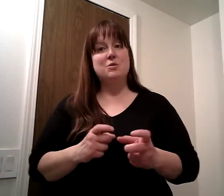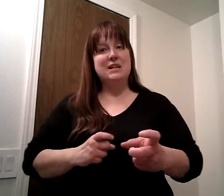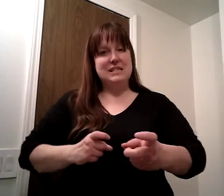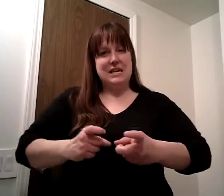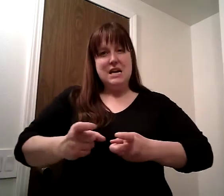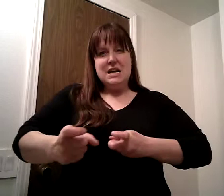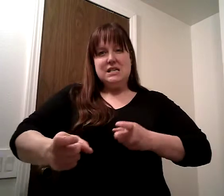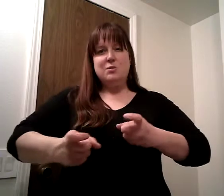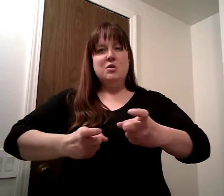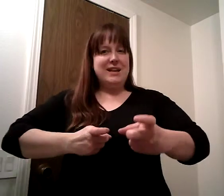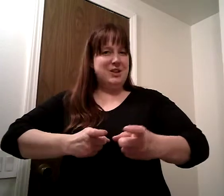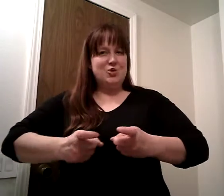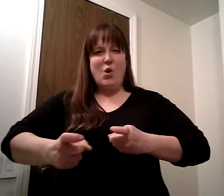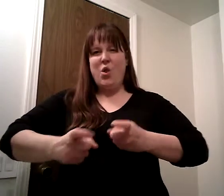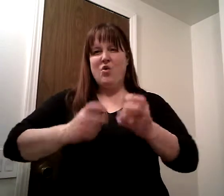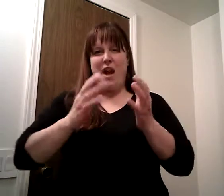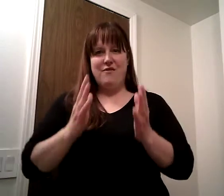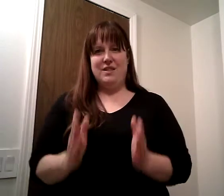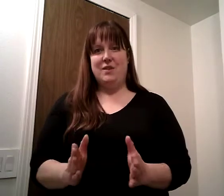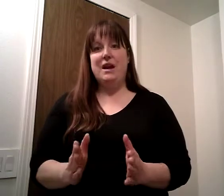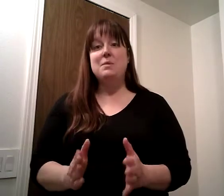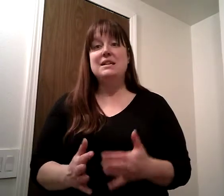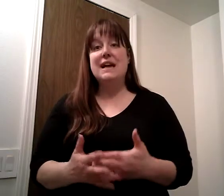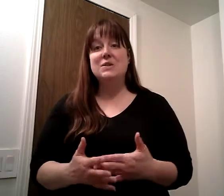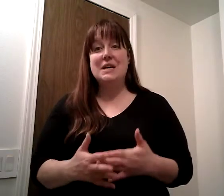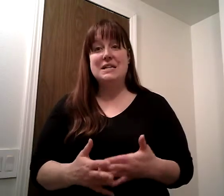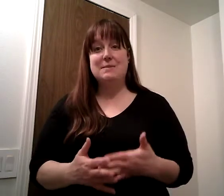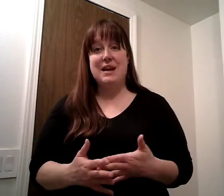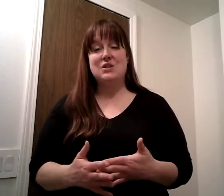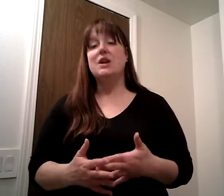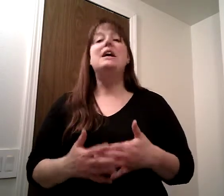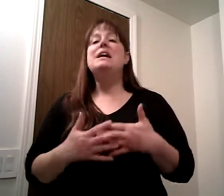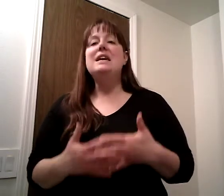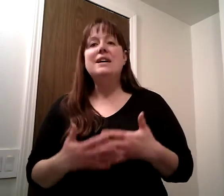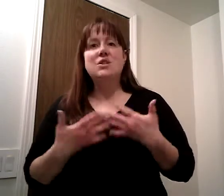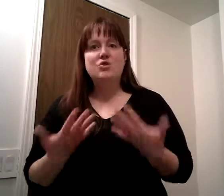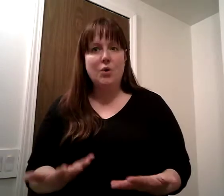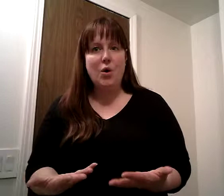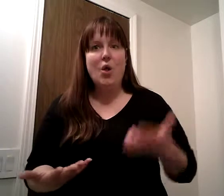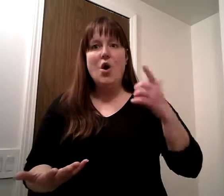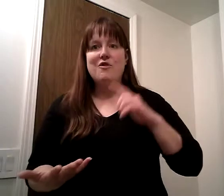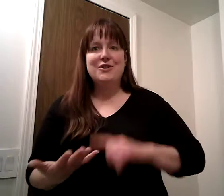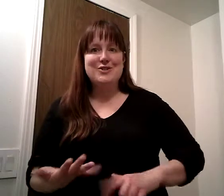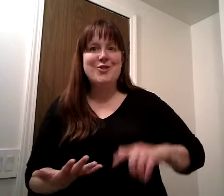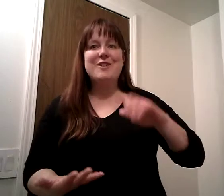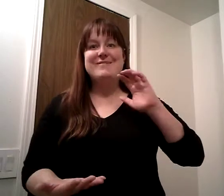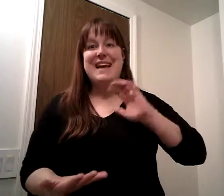we're going to sign someone who has control over everything, right? Because that's why he's the Master. He has control over the storms